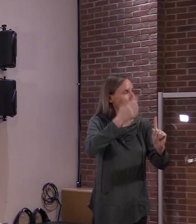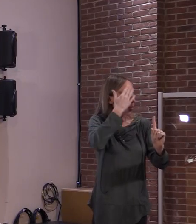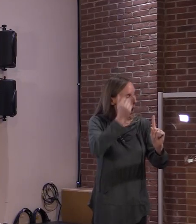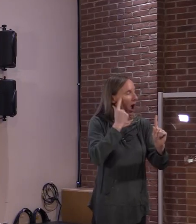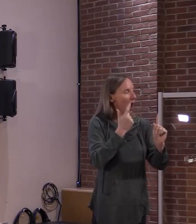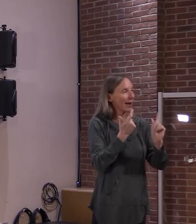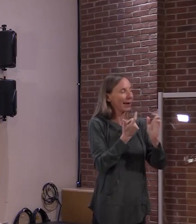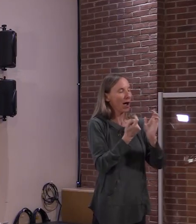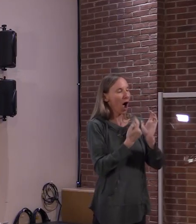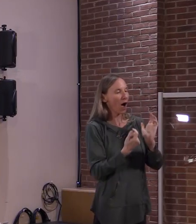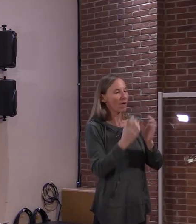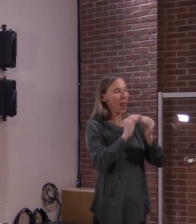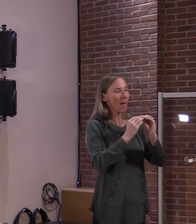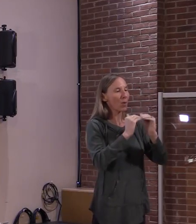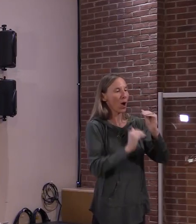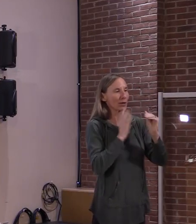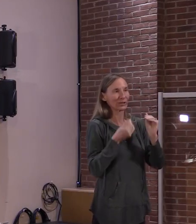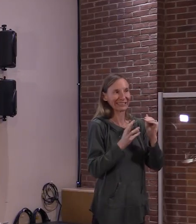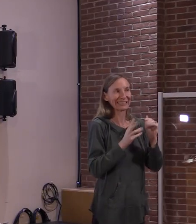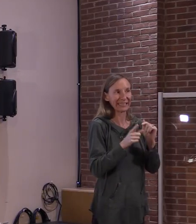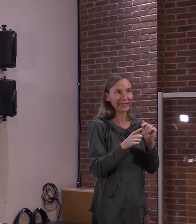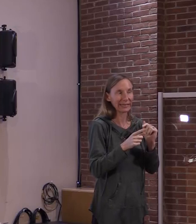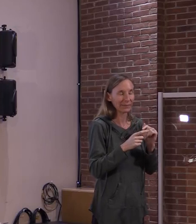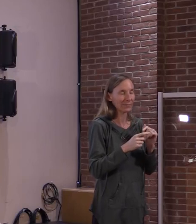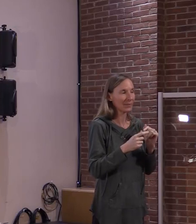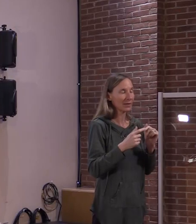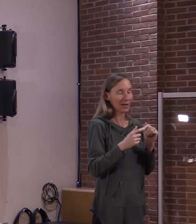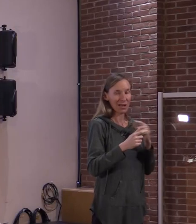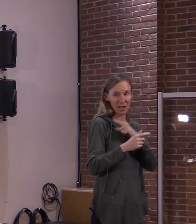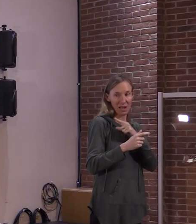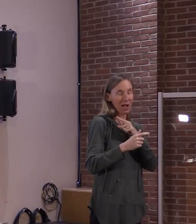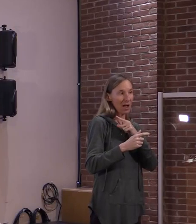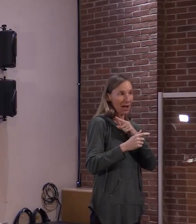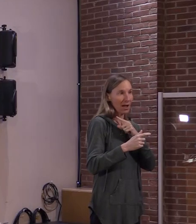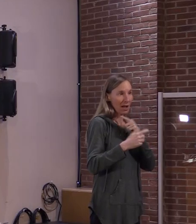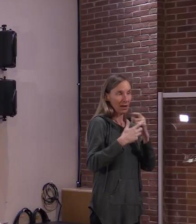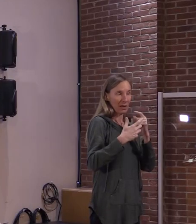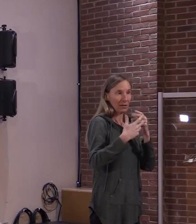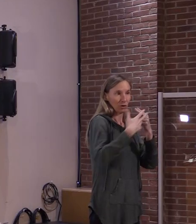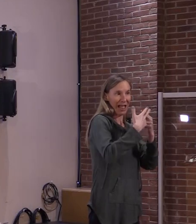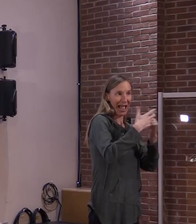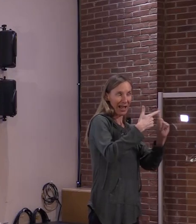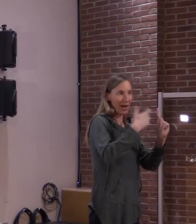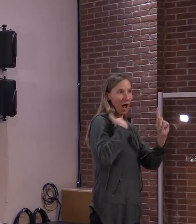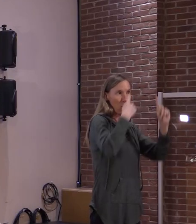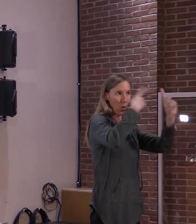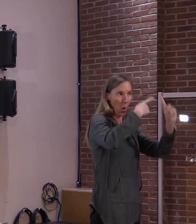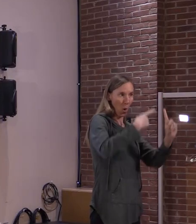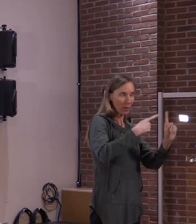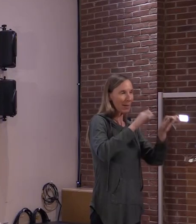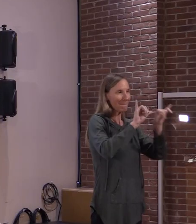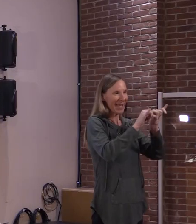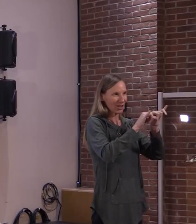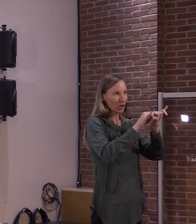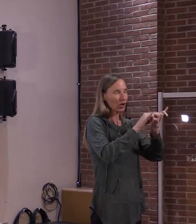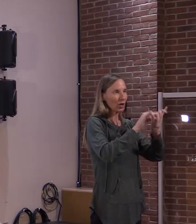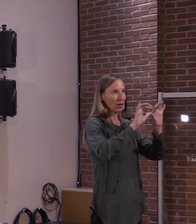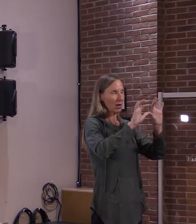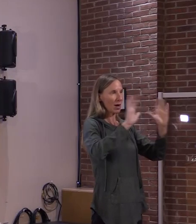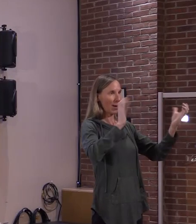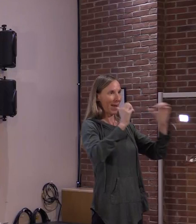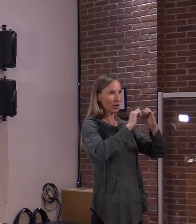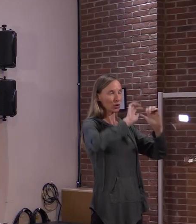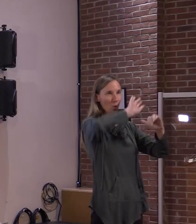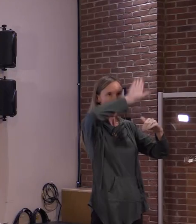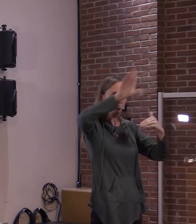out those under 16 years old. What we were looking at here and what the goals set out to do is measure it against the entire